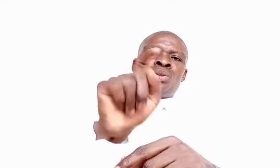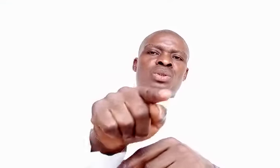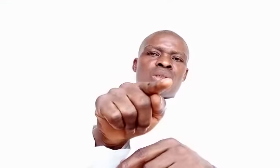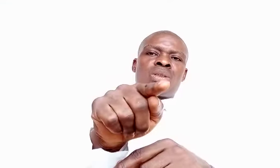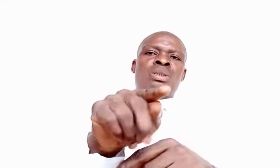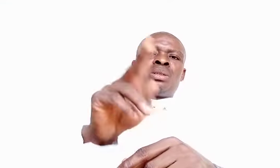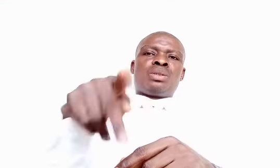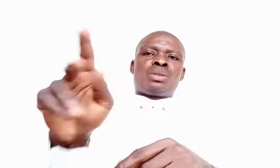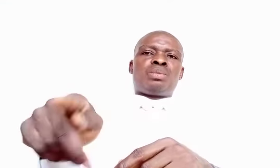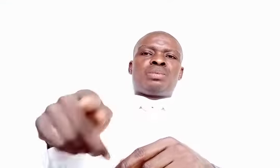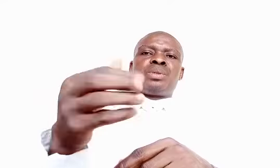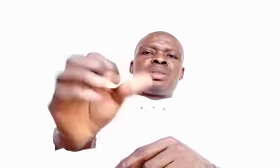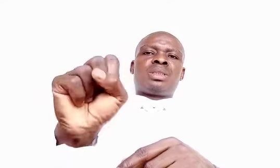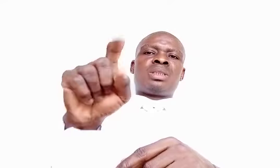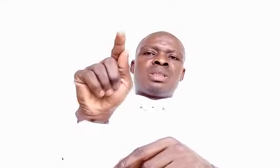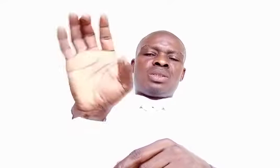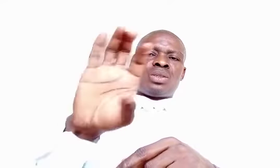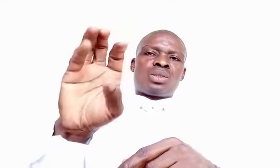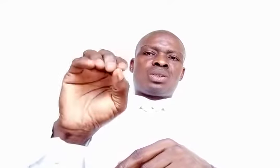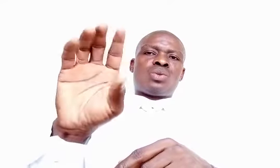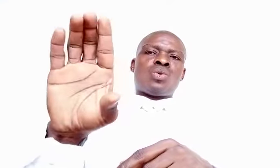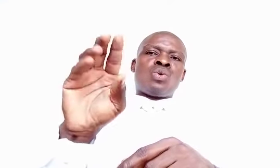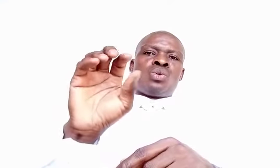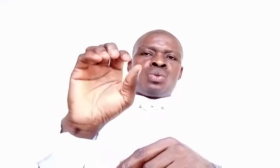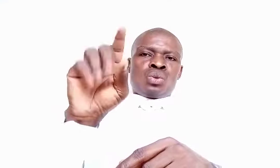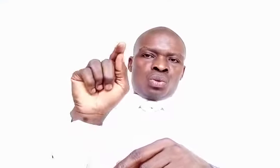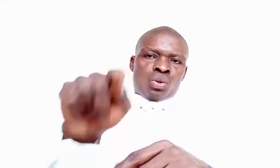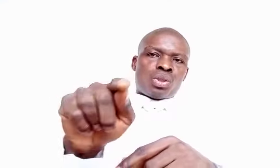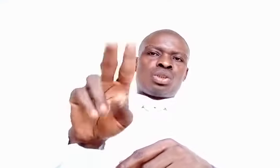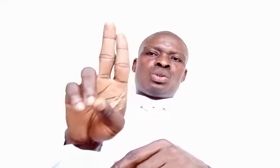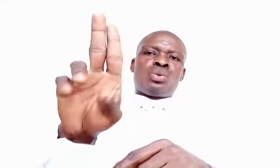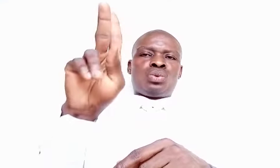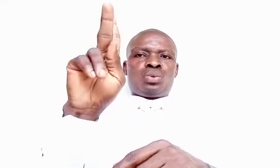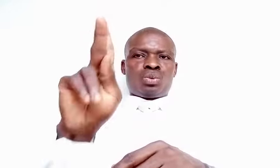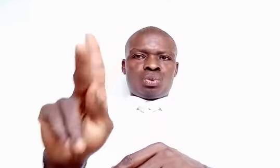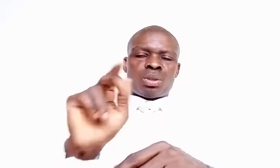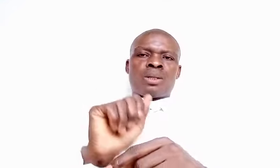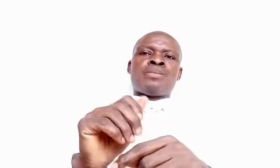https://www.bbc.co.uk. Thanks for listening. Bye.